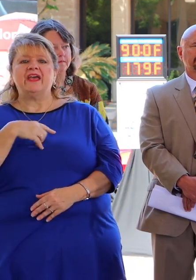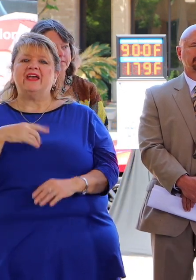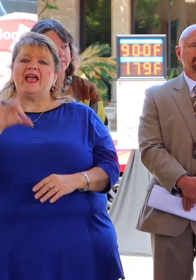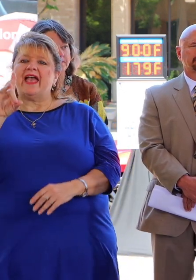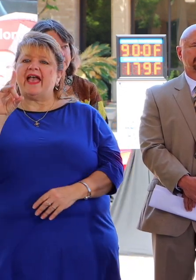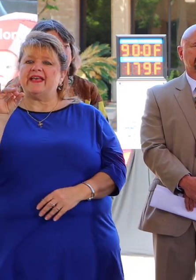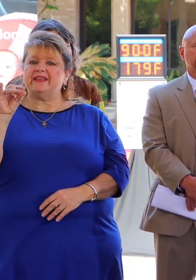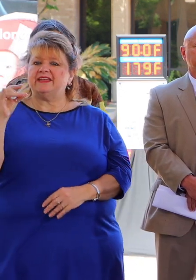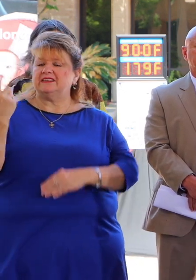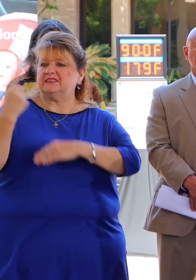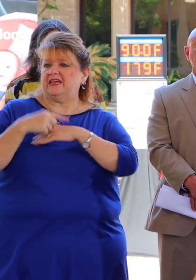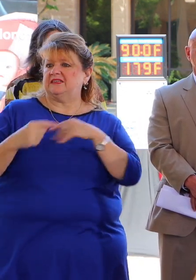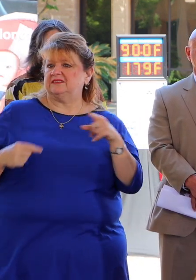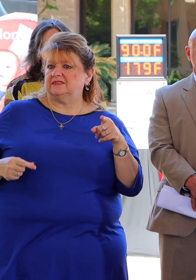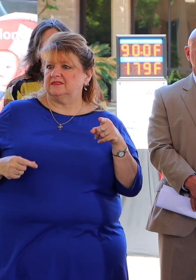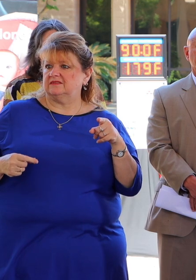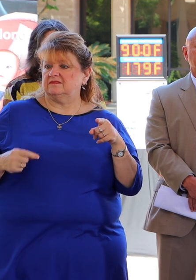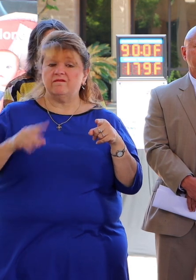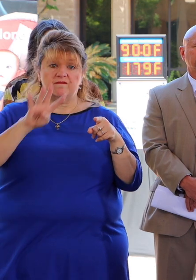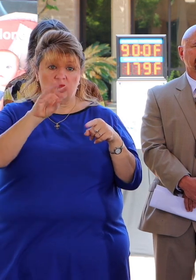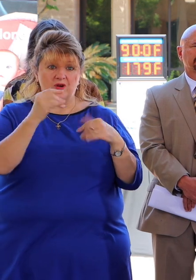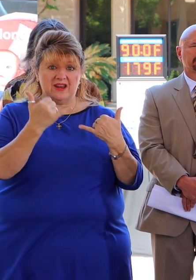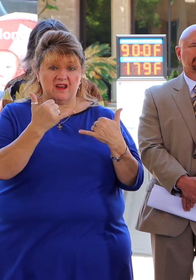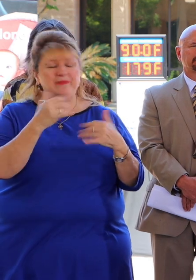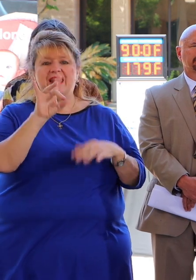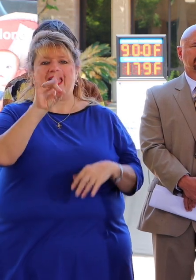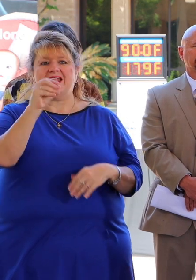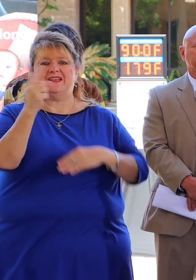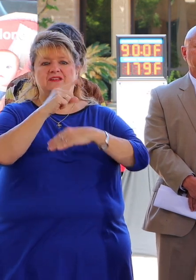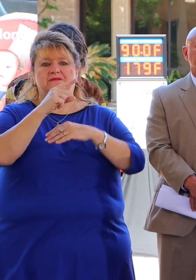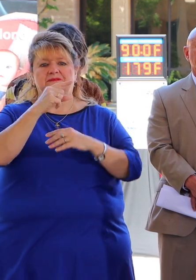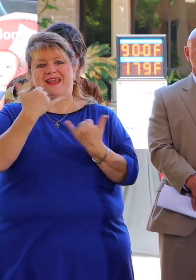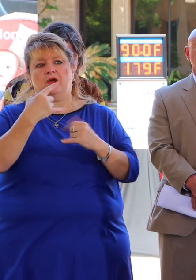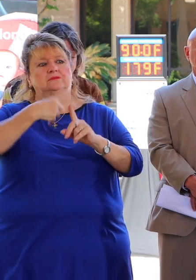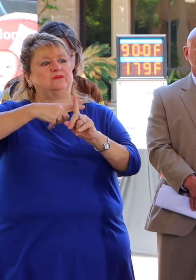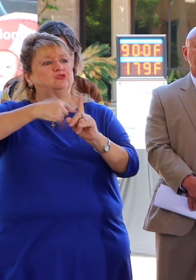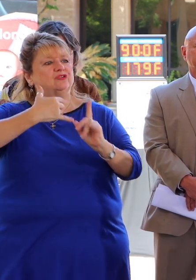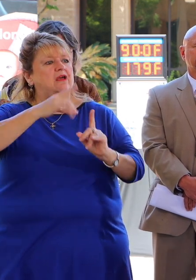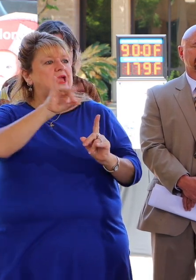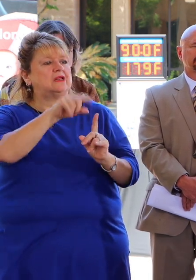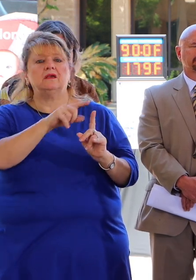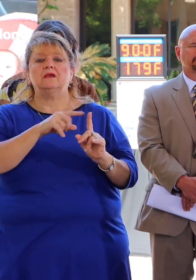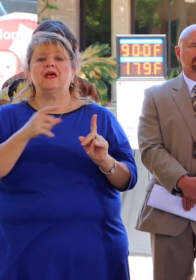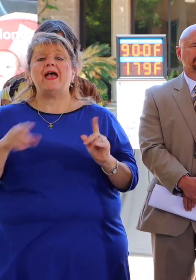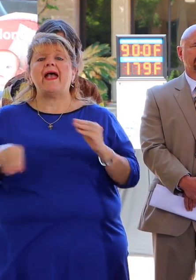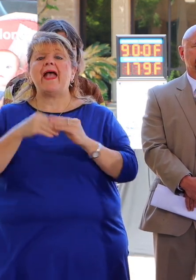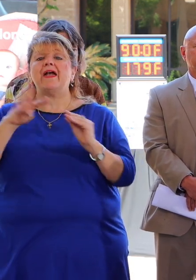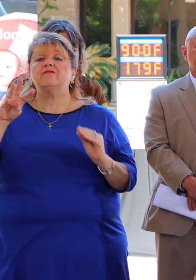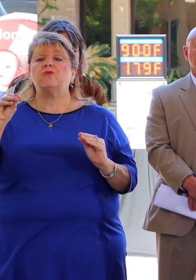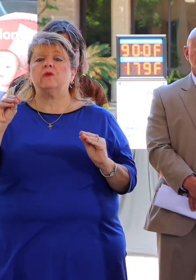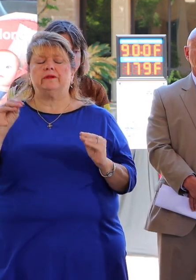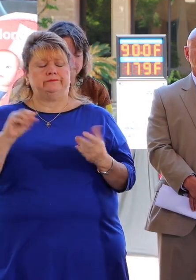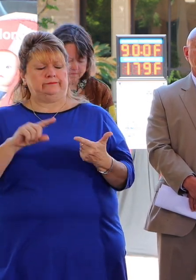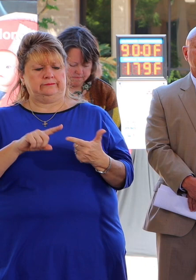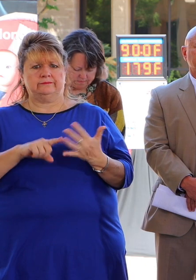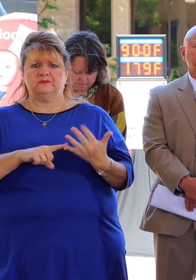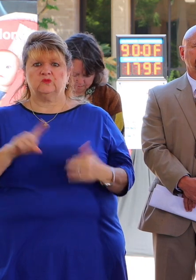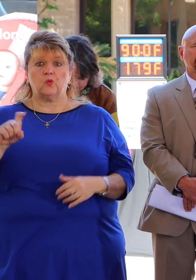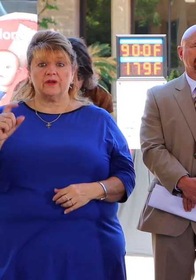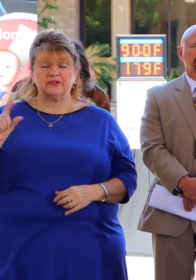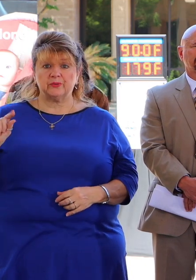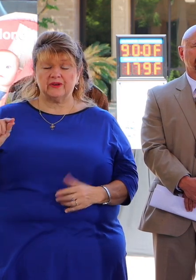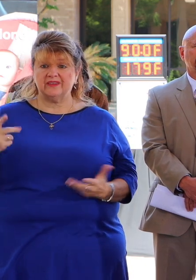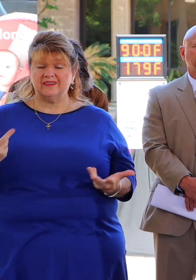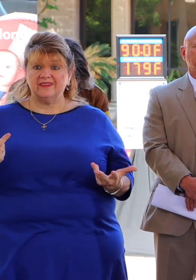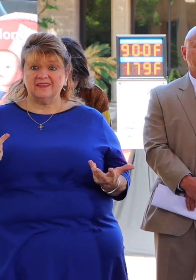40 degrees to that. And it can even get hotter in a car. The study also found that even if